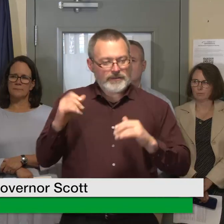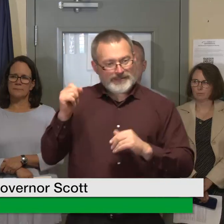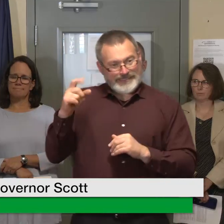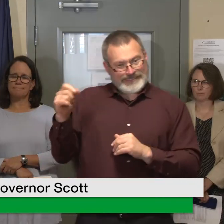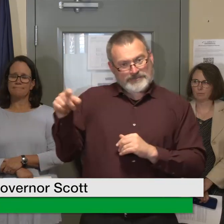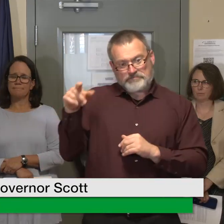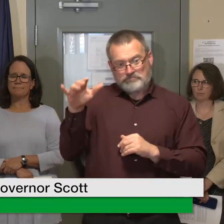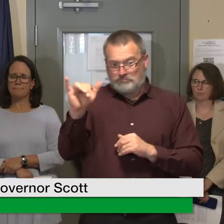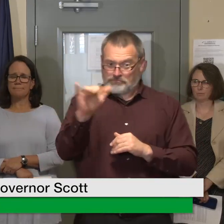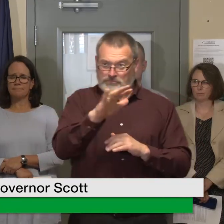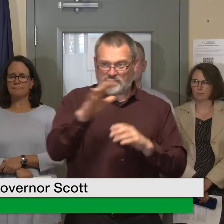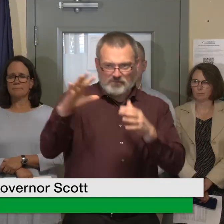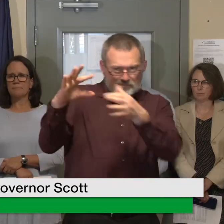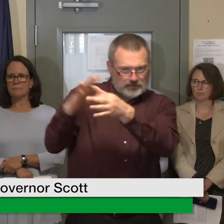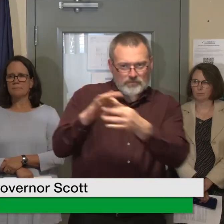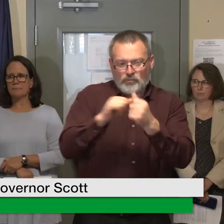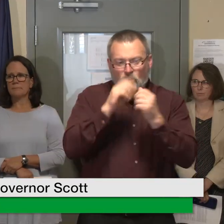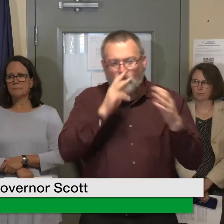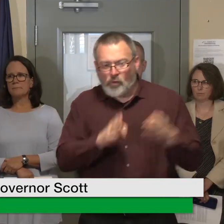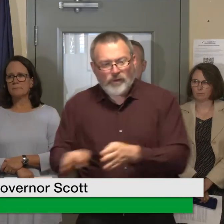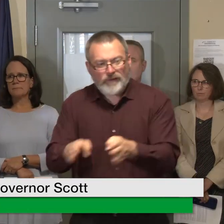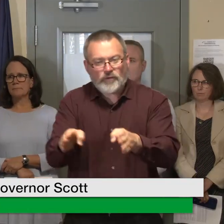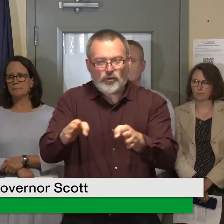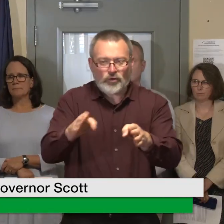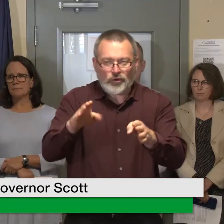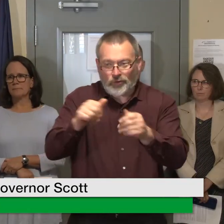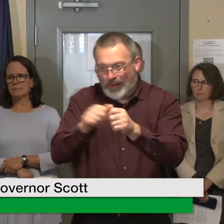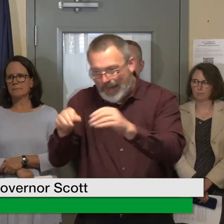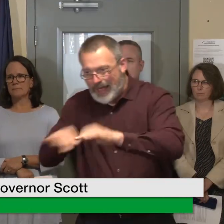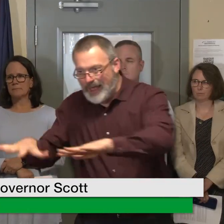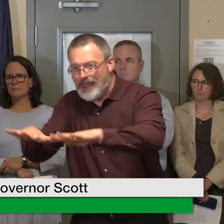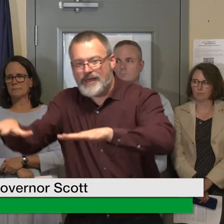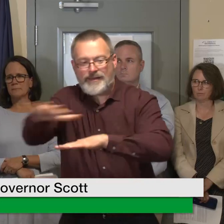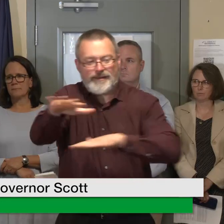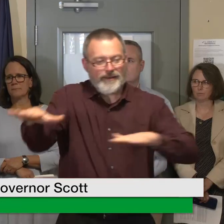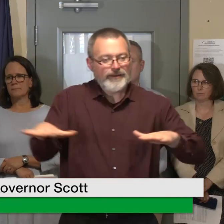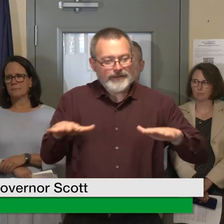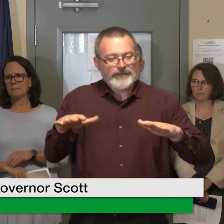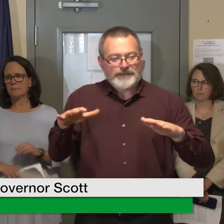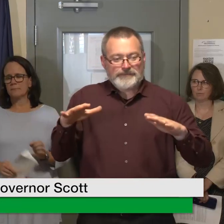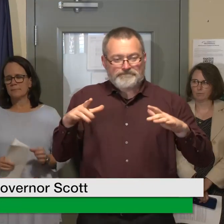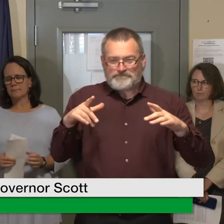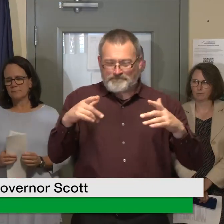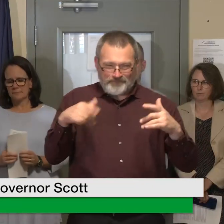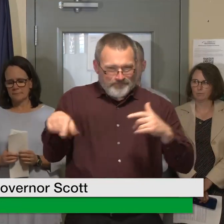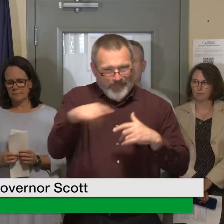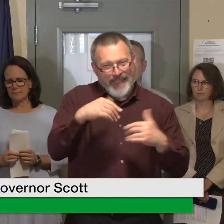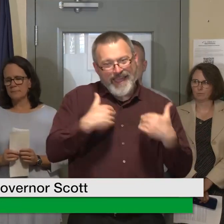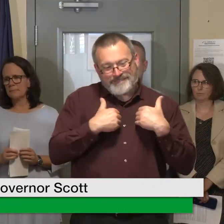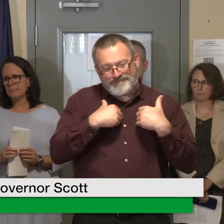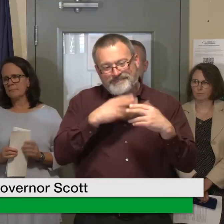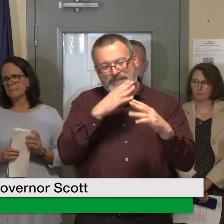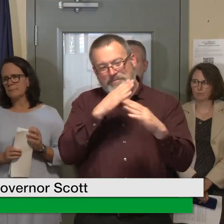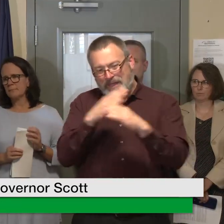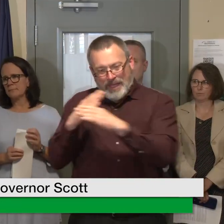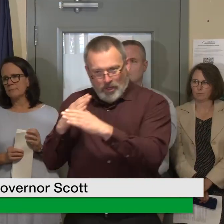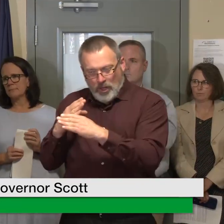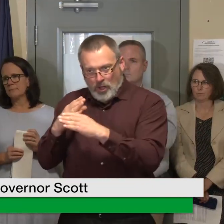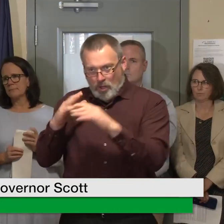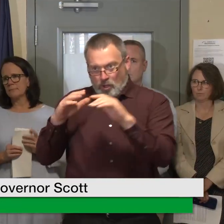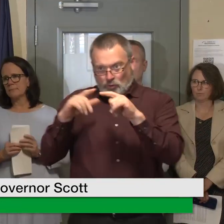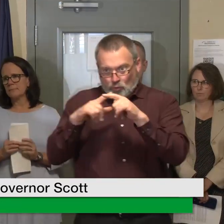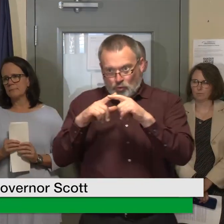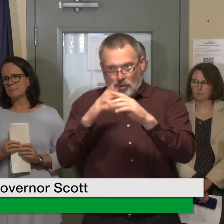its floodplain, as the Secretary explained, we can't armor these rivers out of our flooding. We've got to get out of their